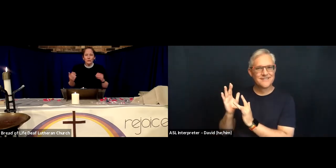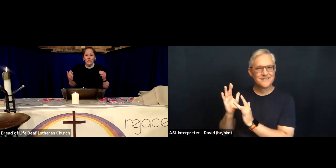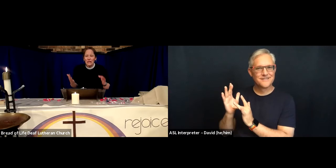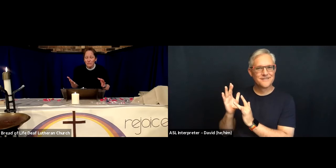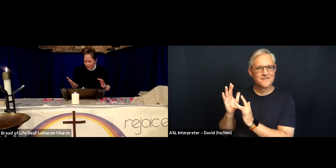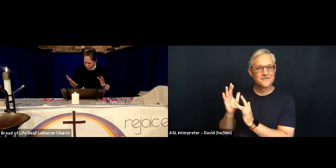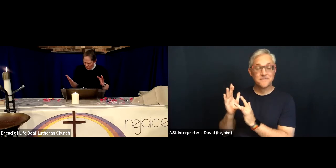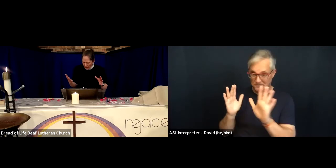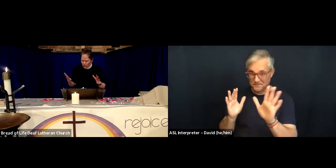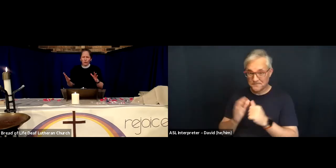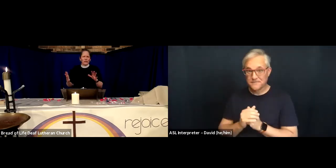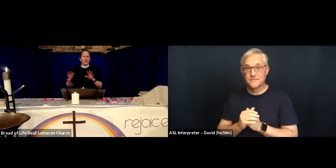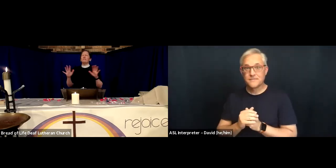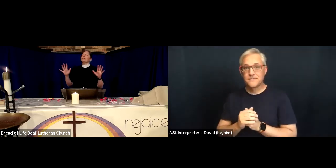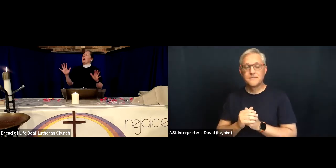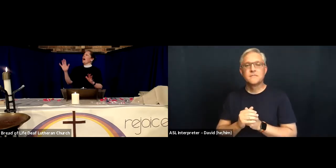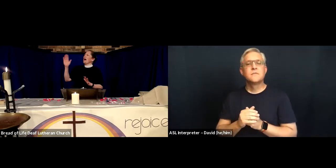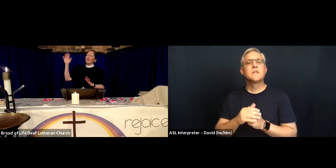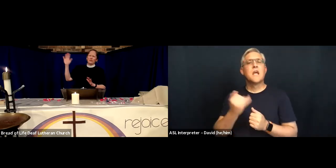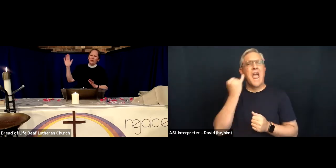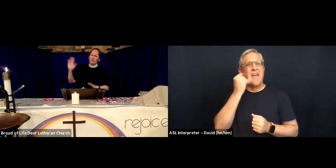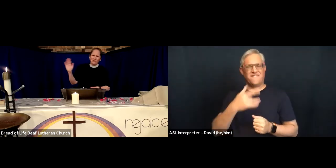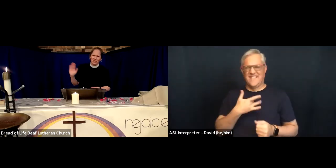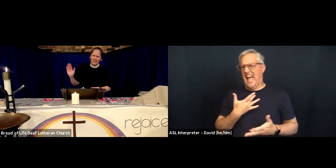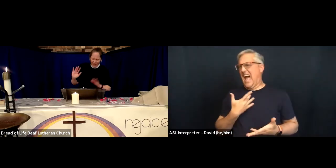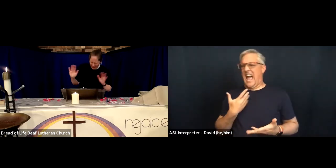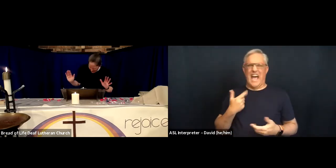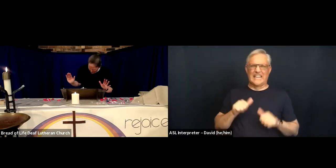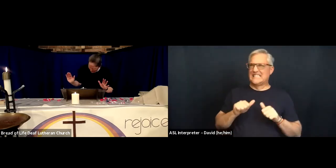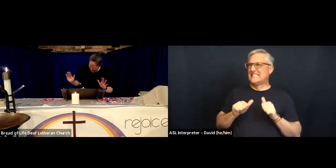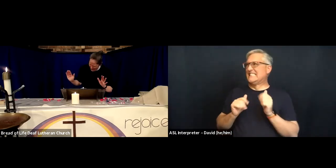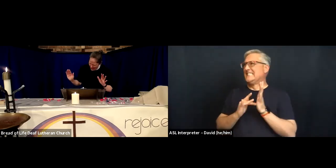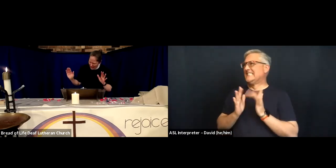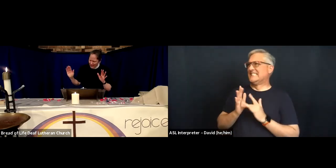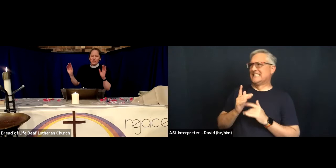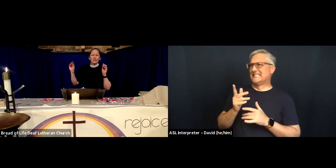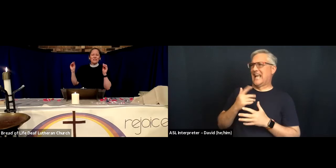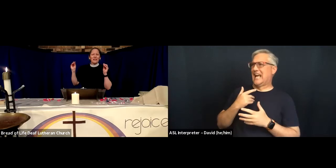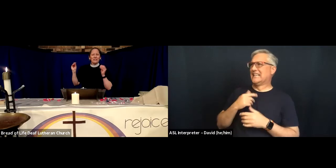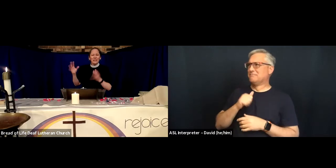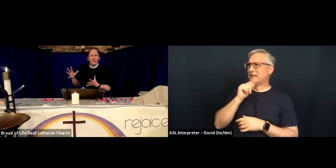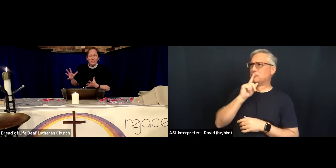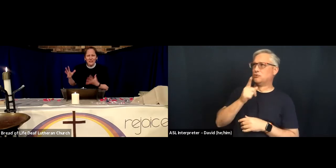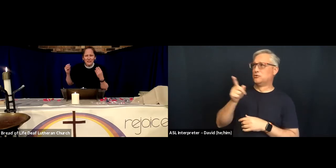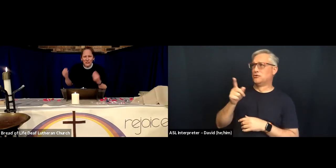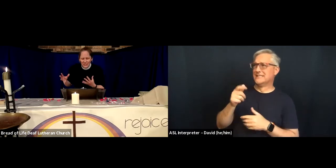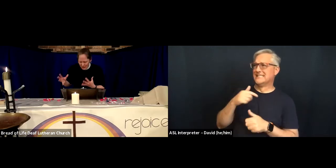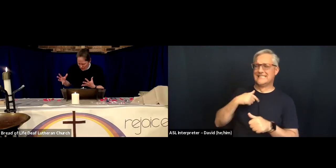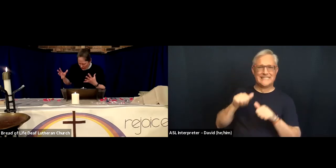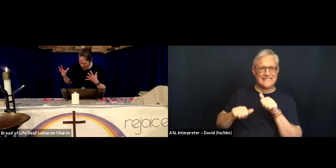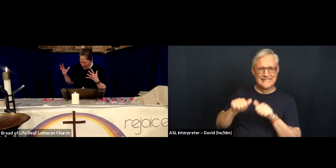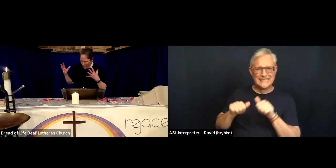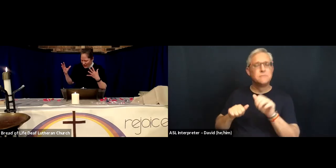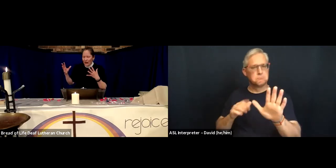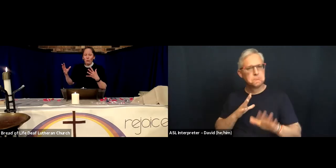Okay, so even if you're unsure, even if you're like, I don't know about Jesus, I'm not sure. Let Jesus